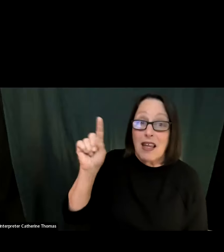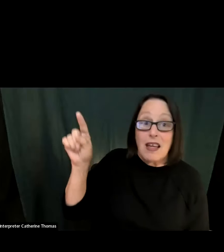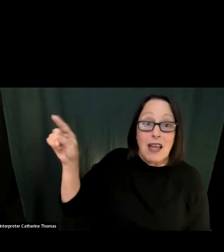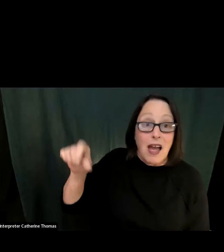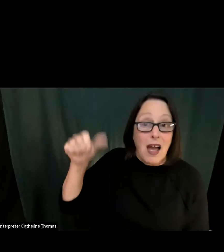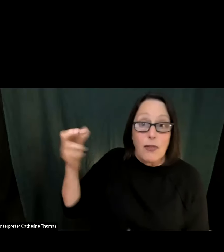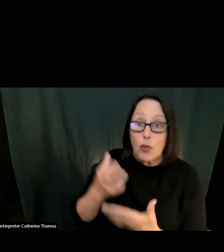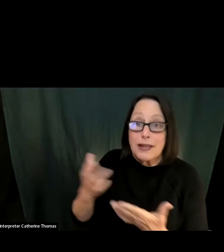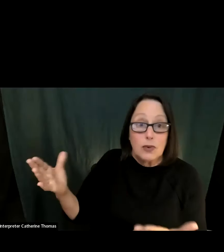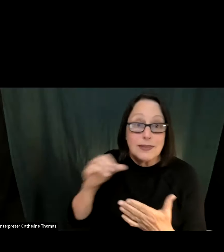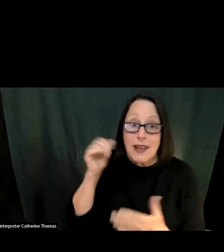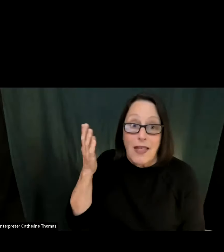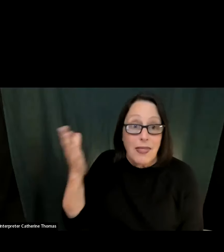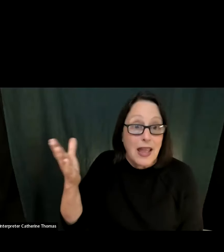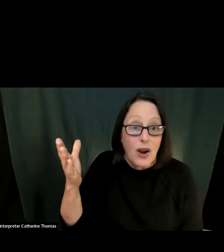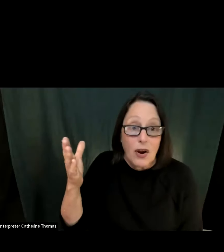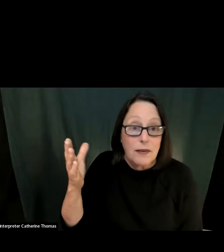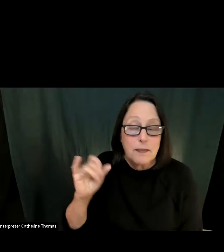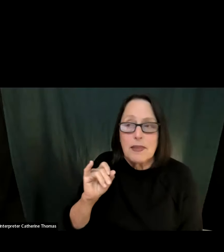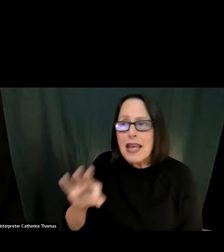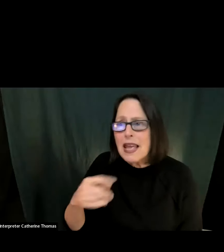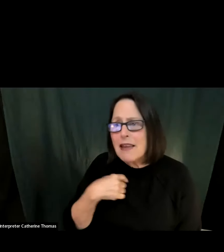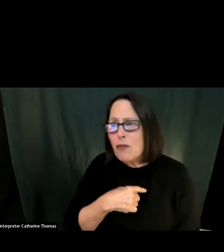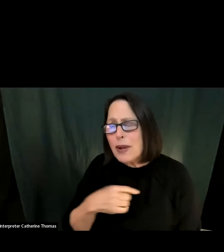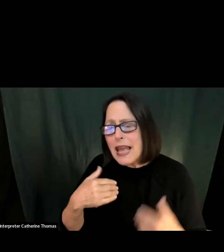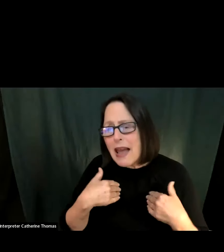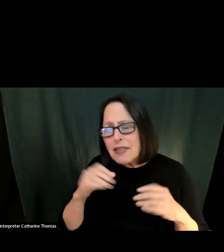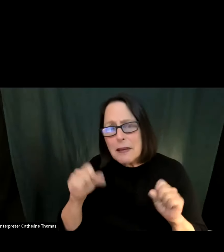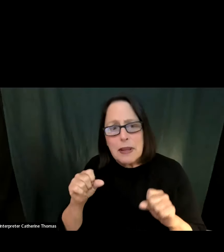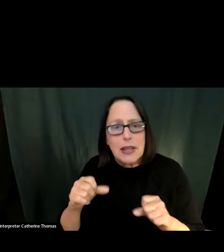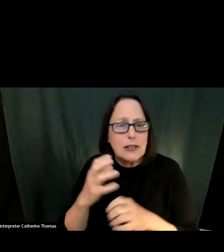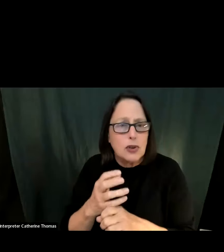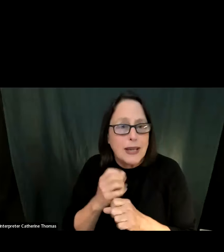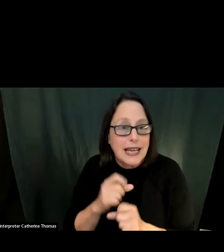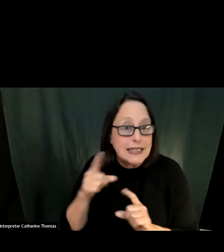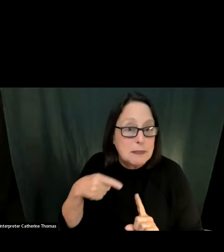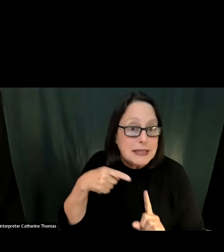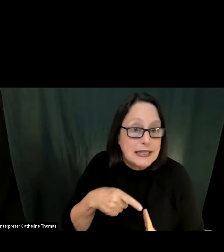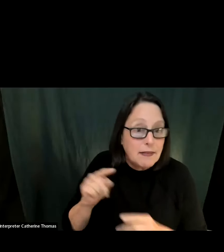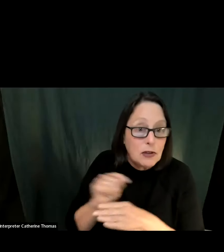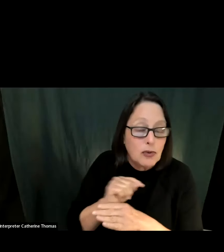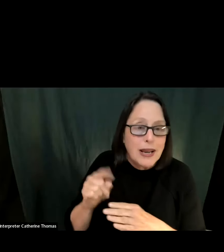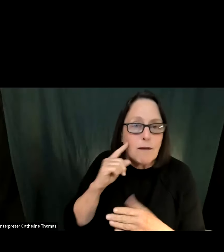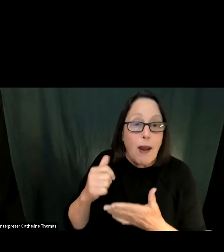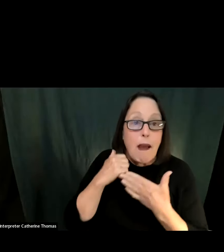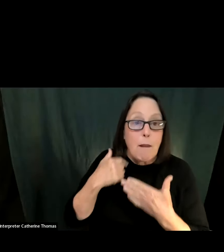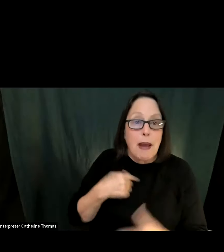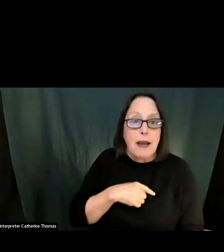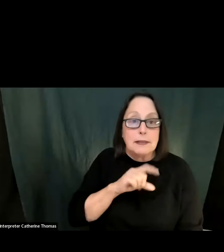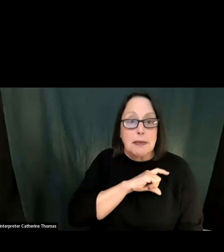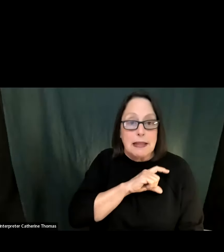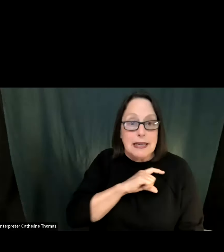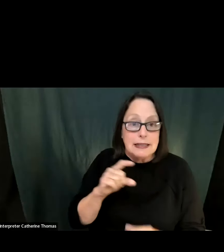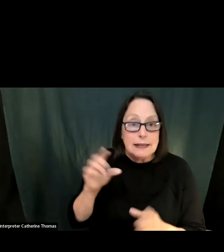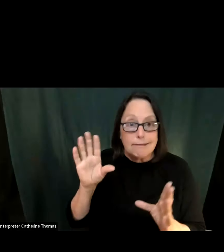So if we have the ability to acquire specific training to taper our response and tactics, we can